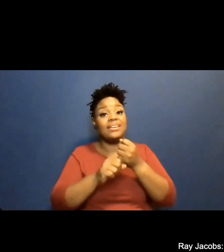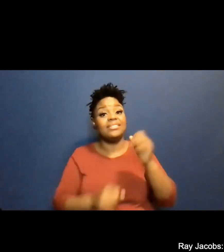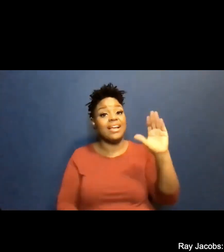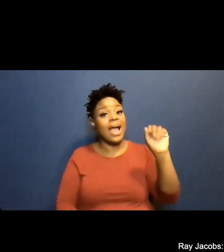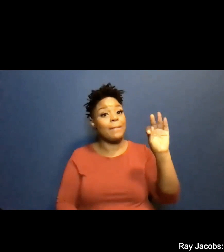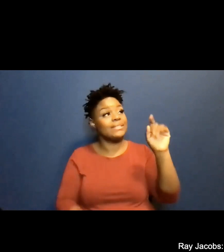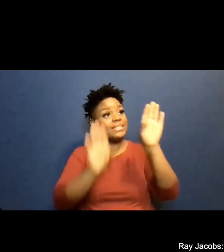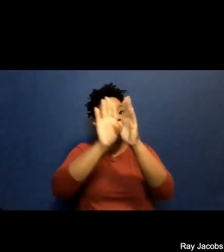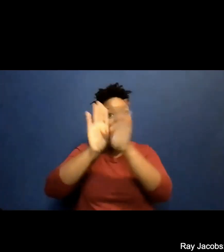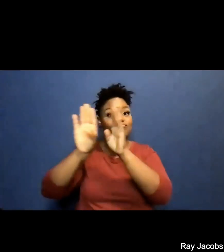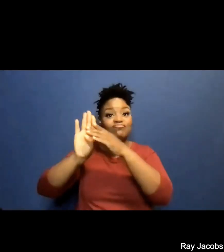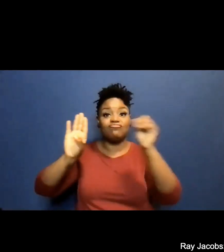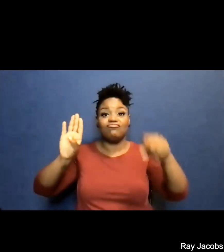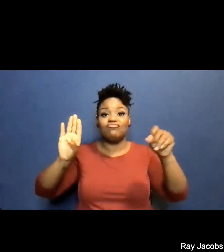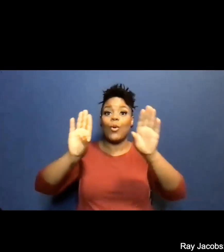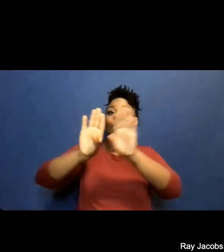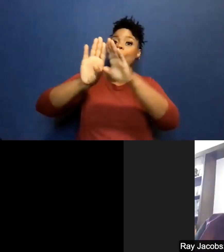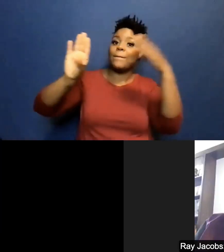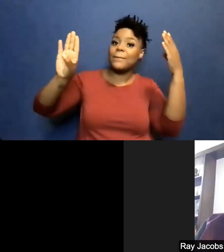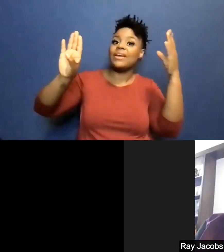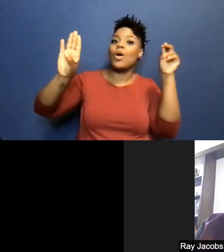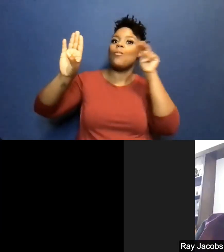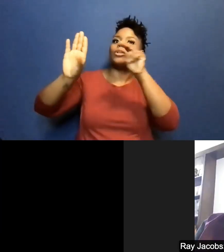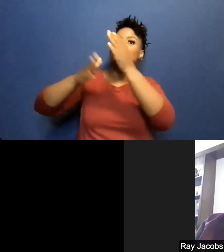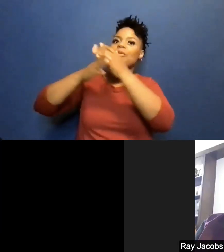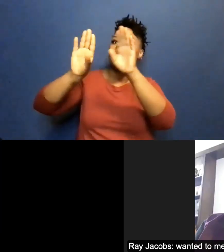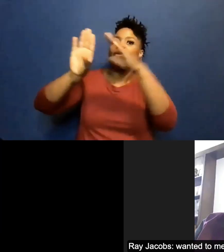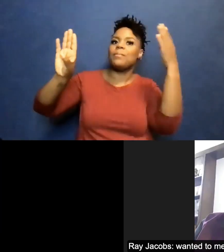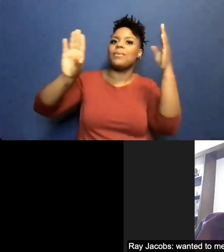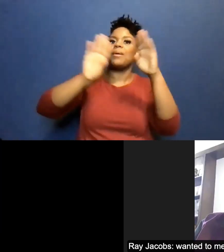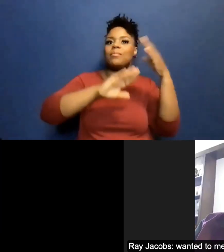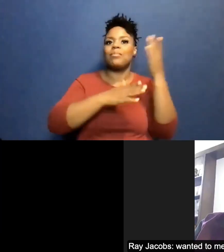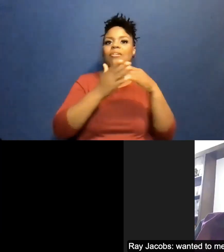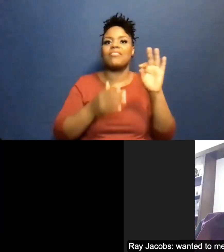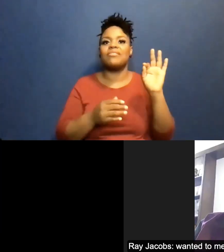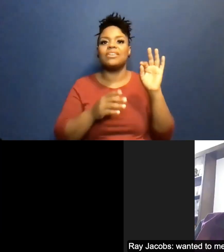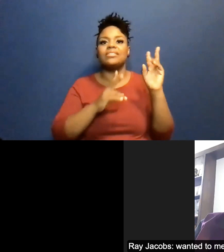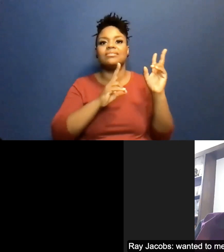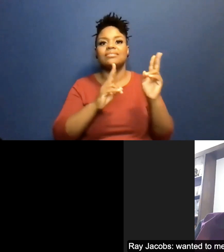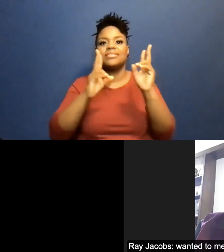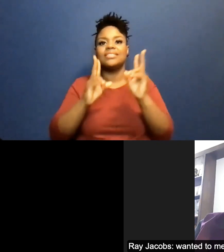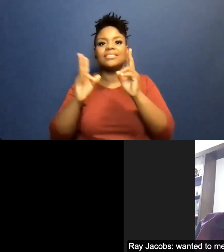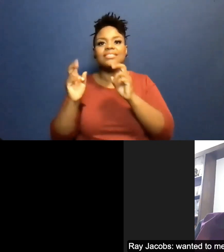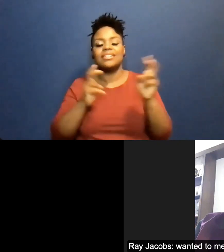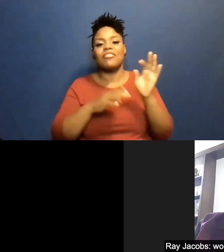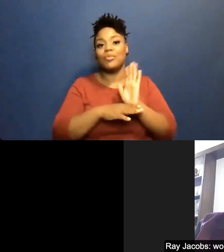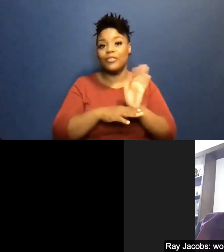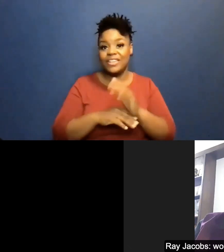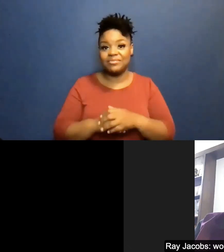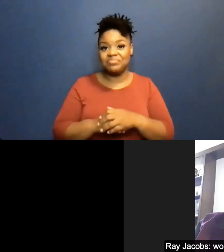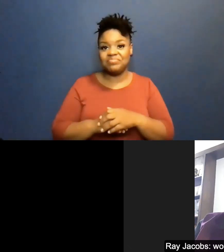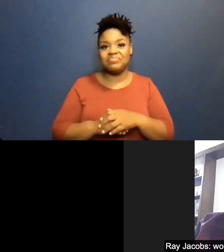cabinet. And just wanted to mention a film that that I think the festival goers would really love. I don't